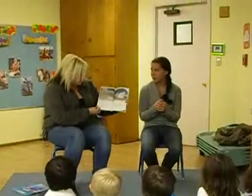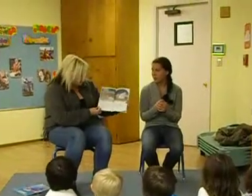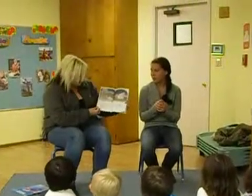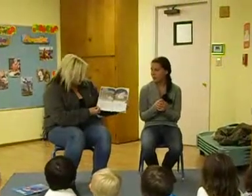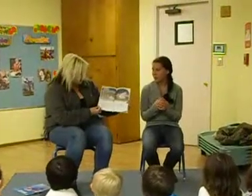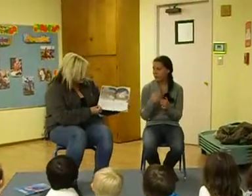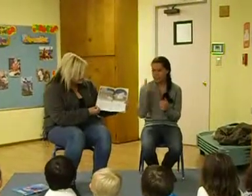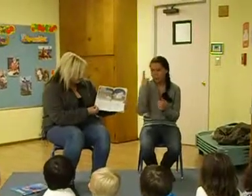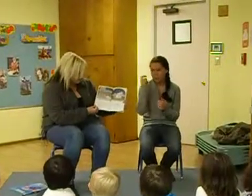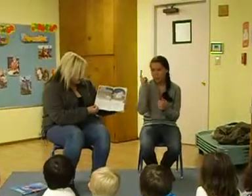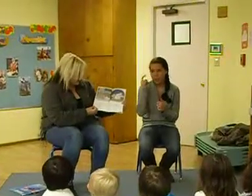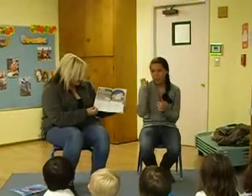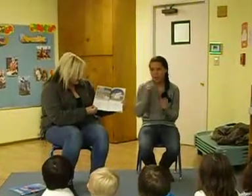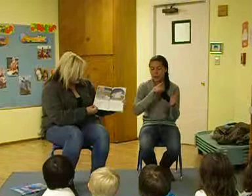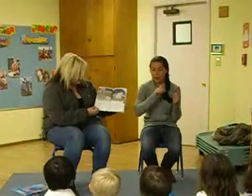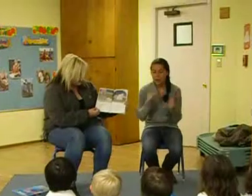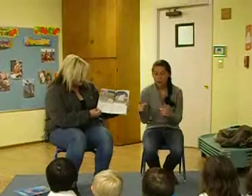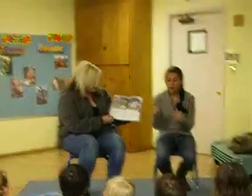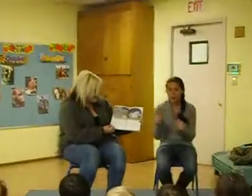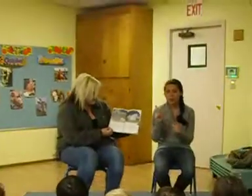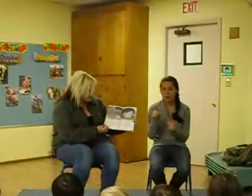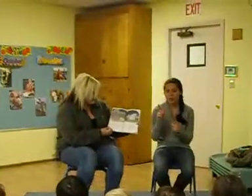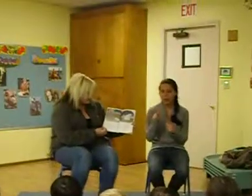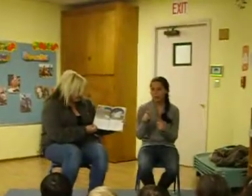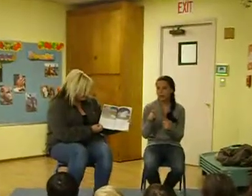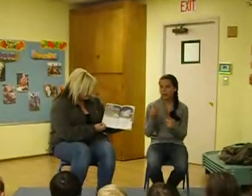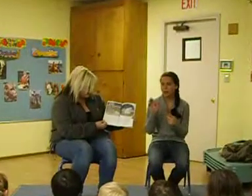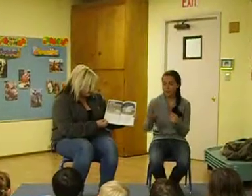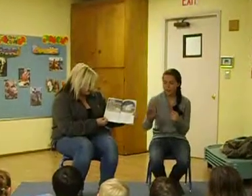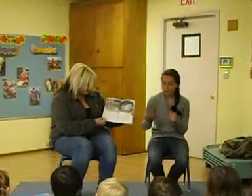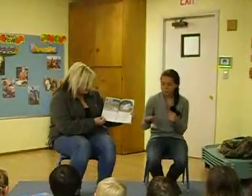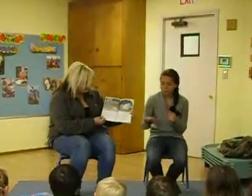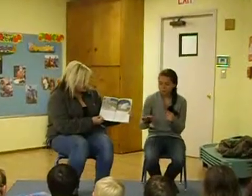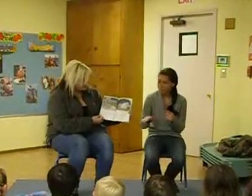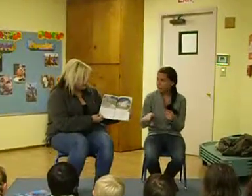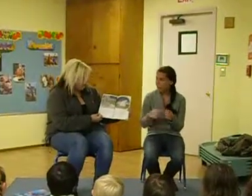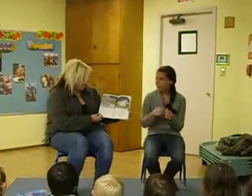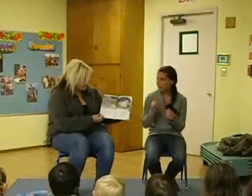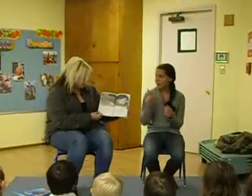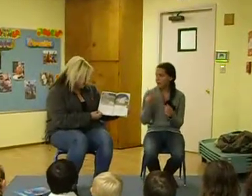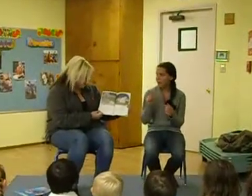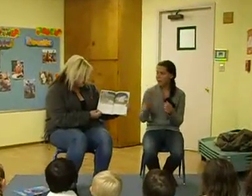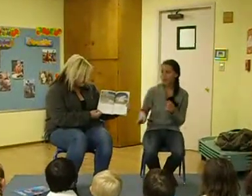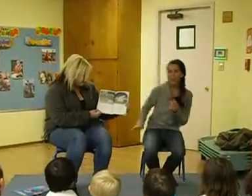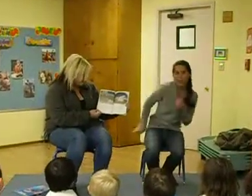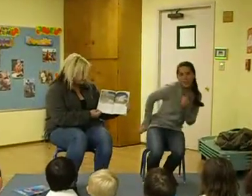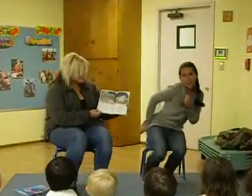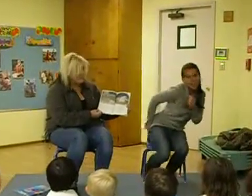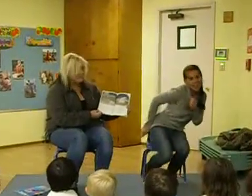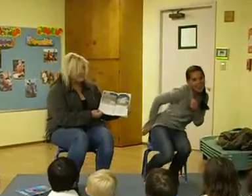Harold rushed to Lilac. Harold patted her happily. Lilac wagged her tail. She was happy too.